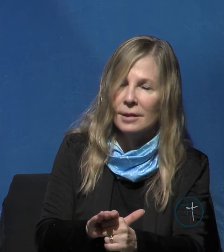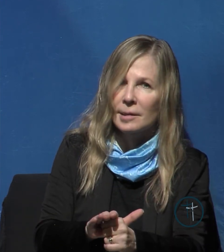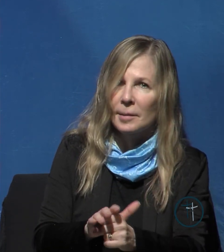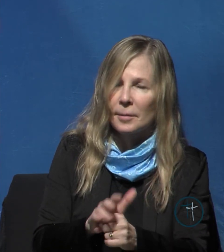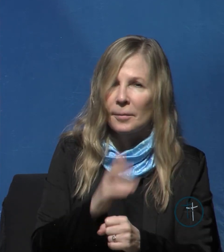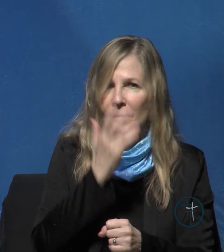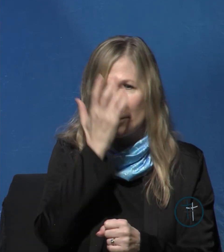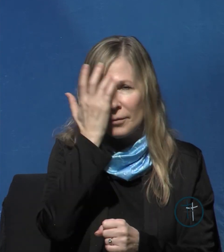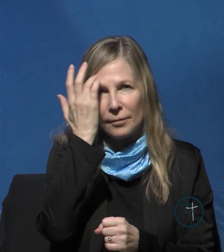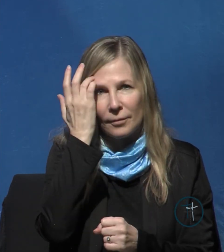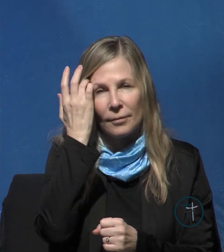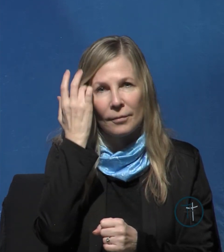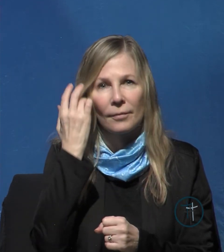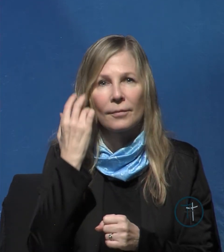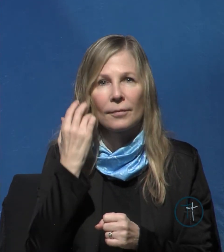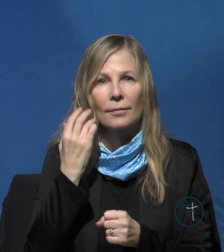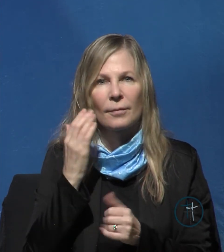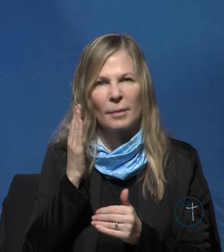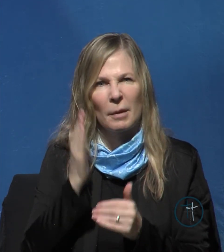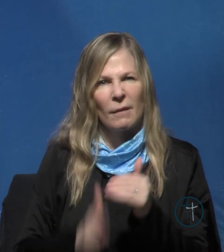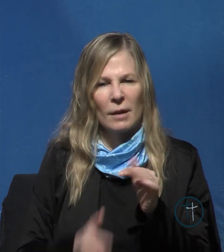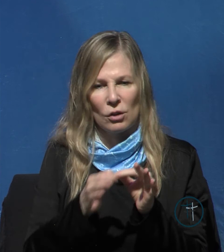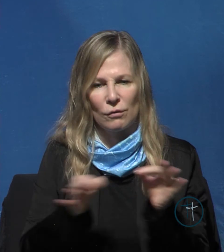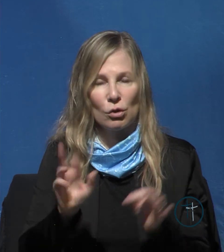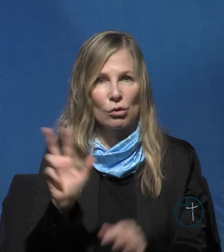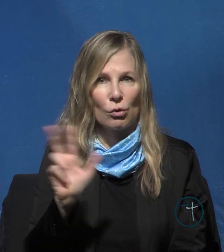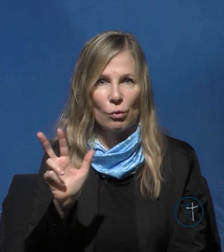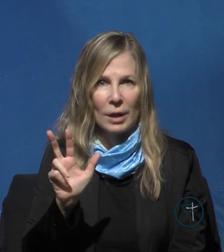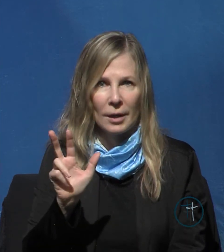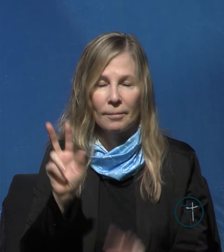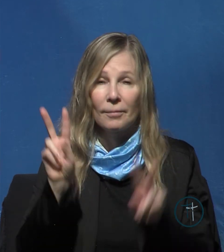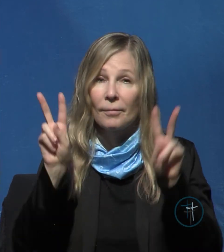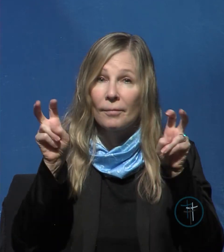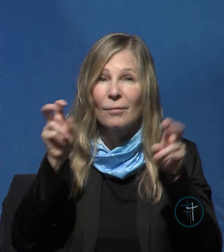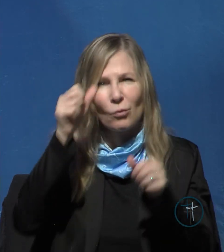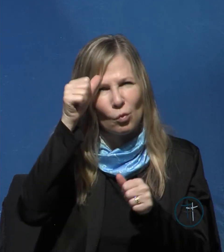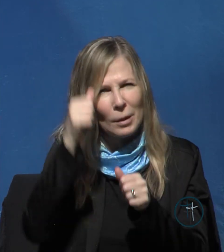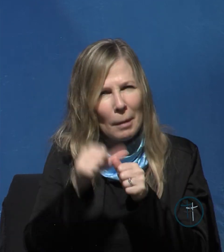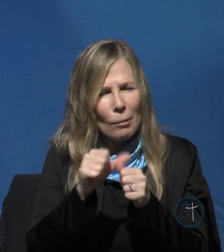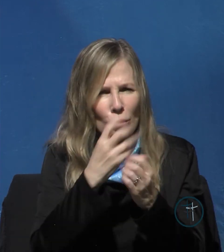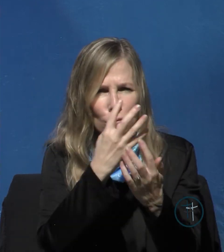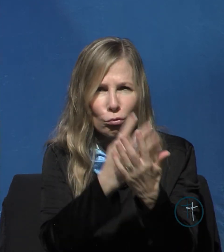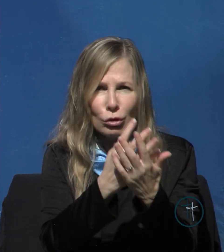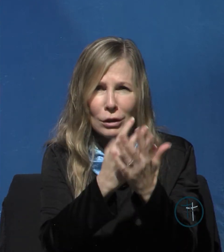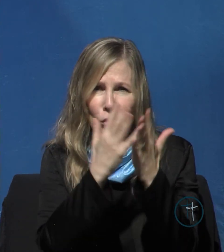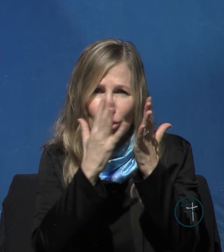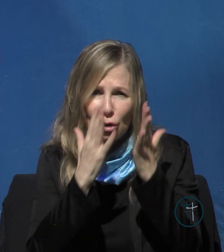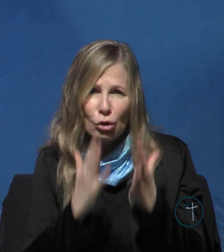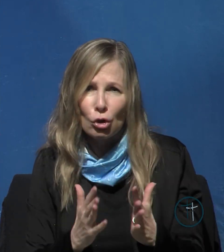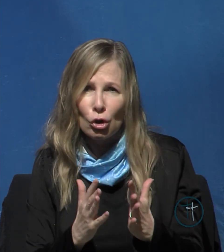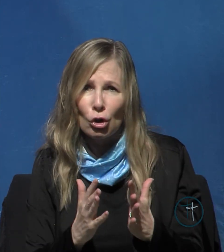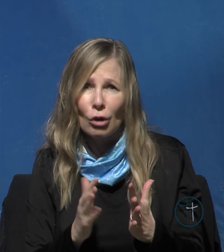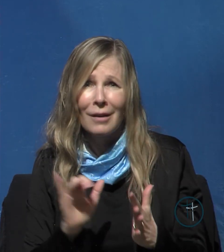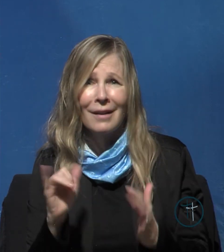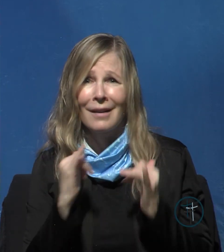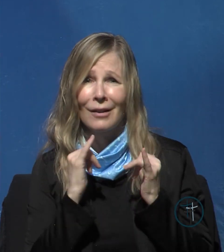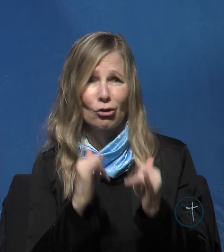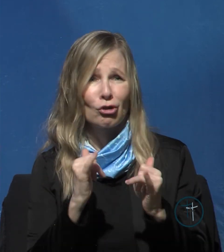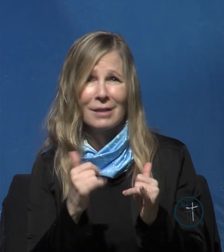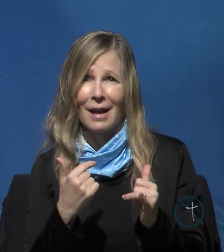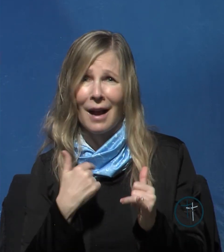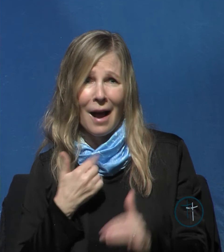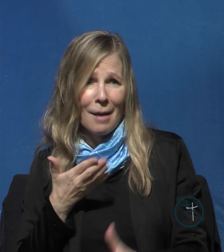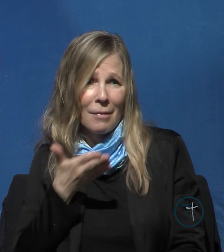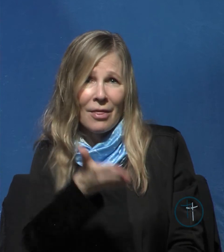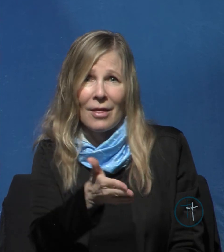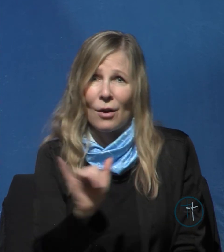oppressed. We finish with verse 3. Remember the prisoners as though in prison with them,